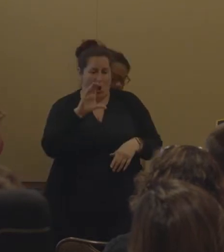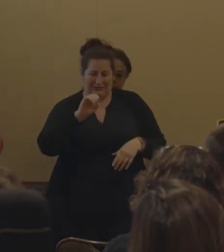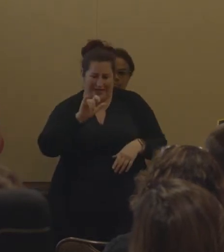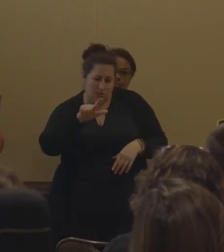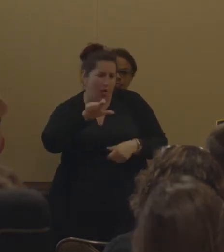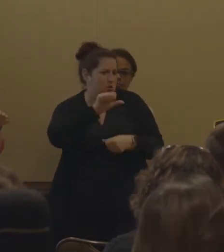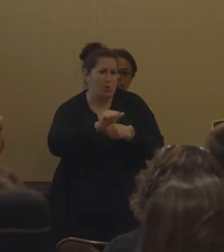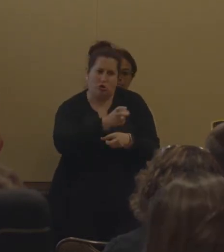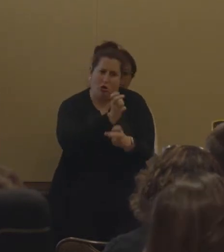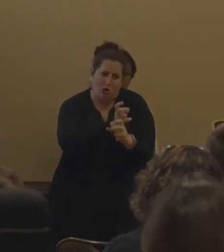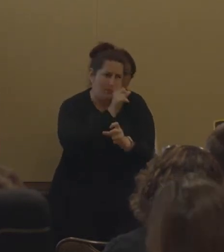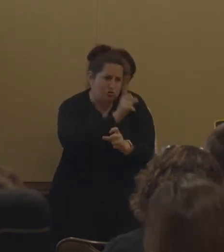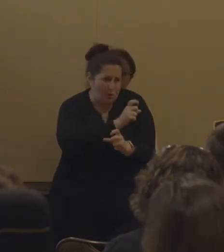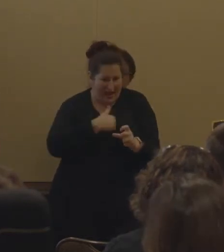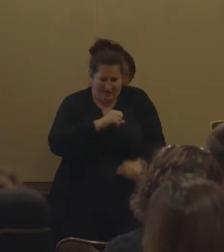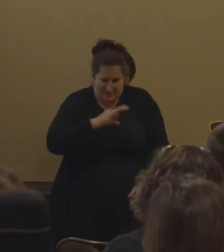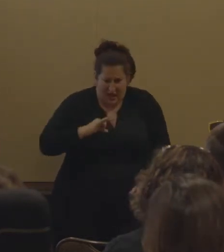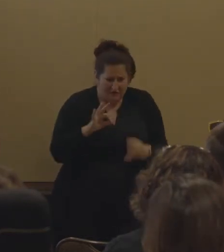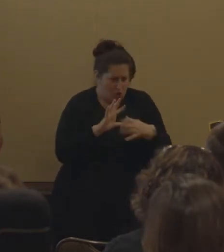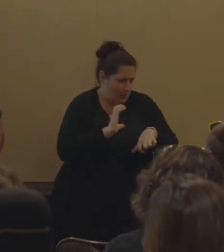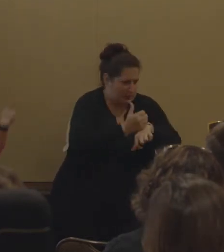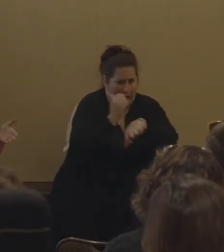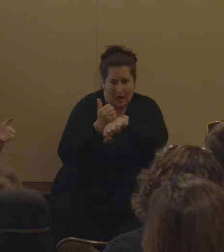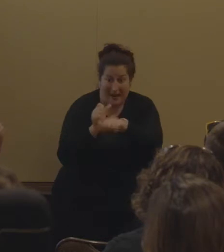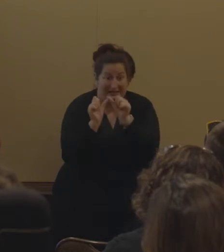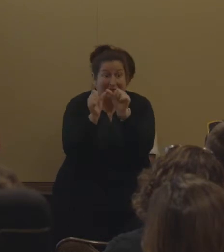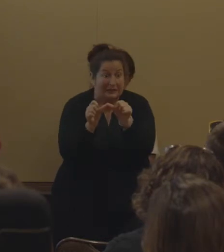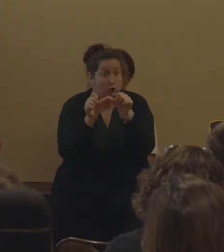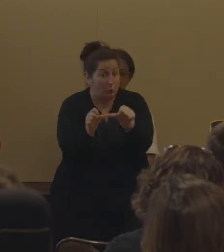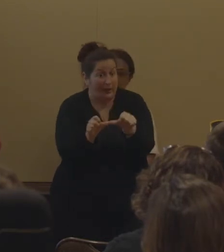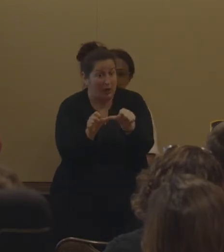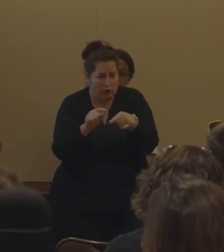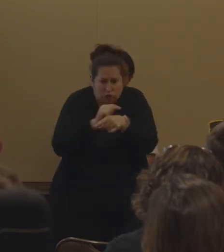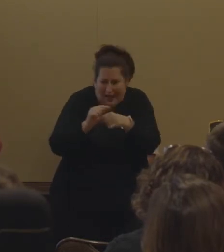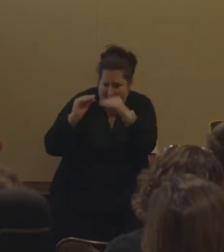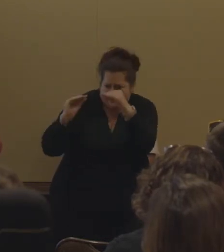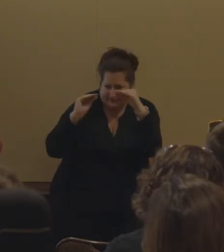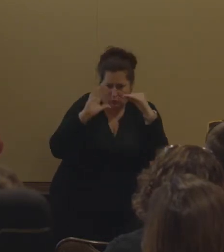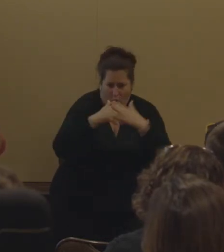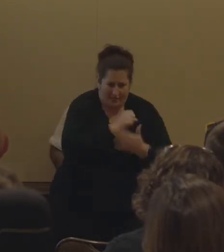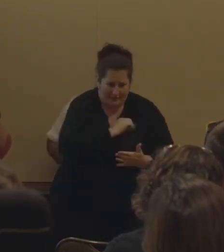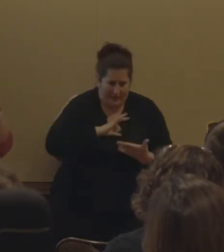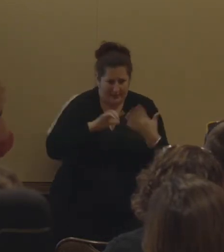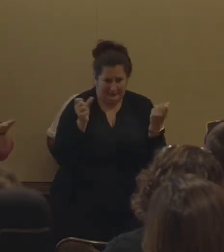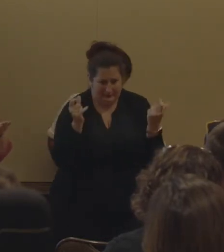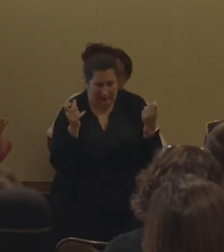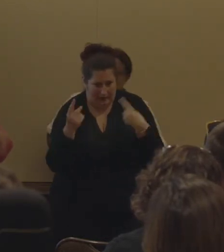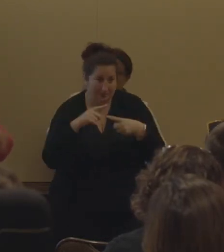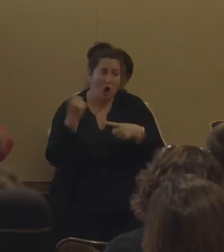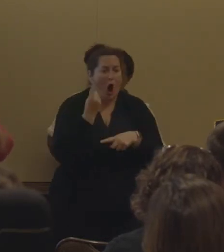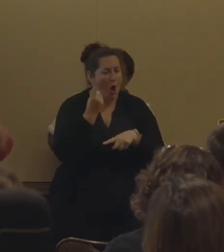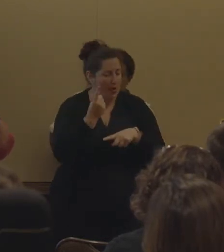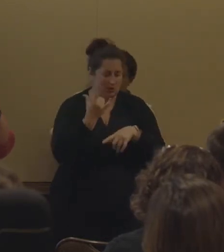worked hard to make sure that we have some staff interpreters in place and the continuous training with all of our staff, but there's always room